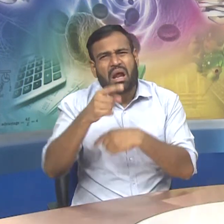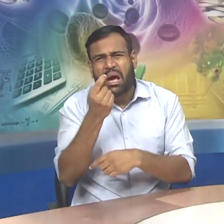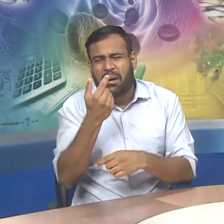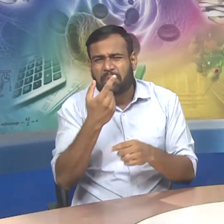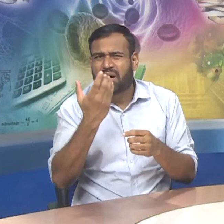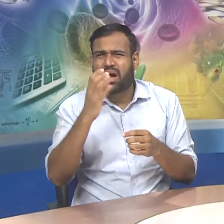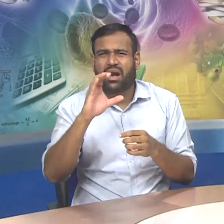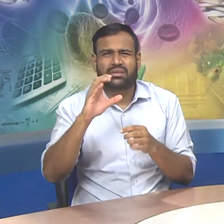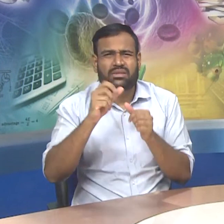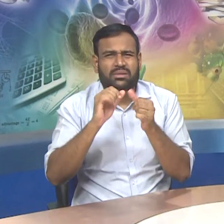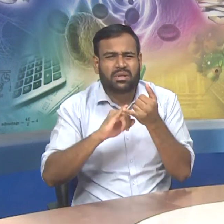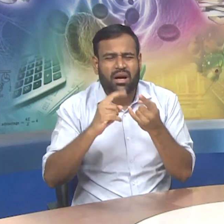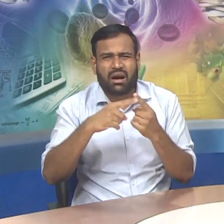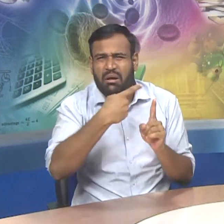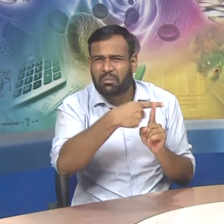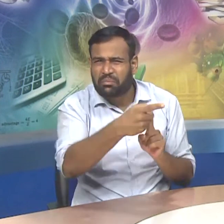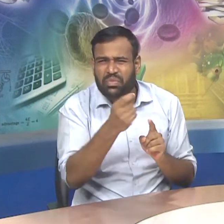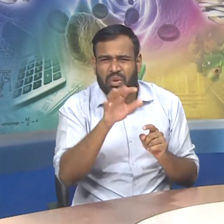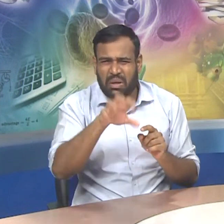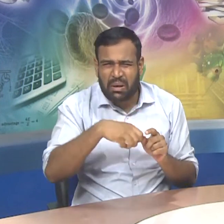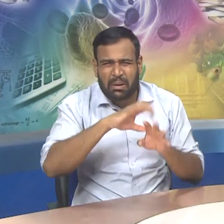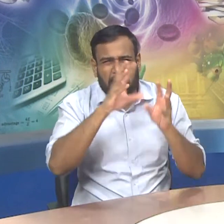case against him.